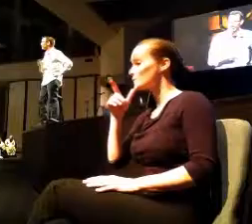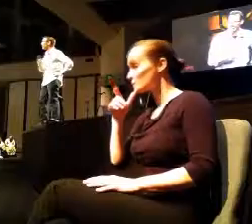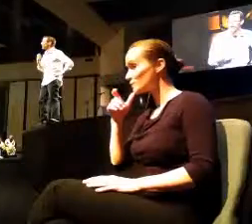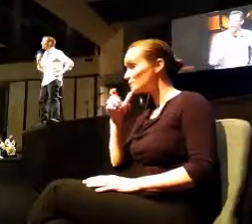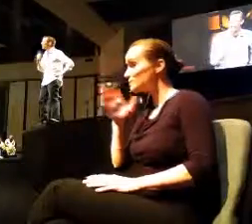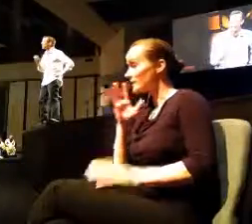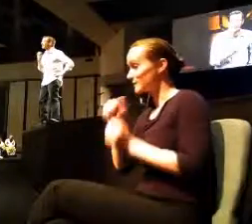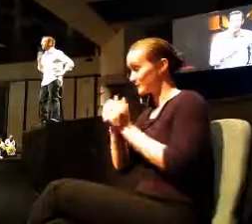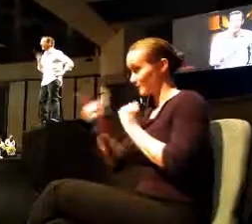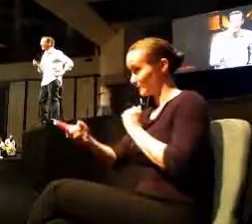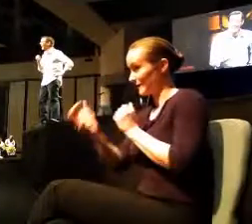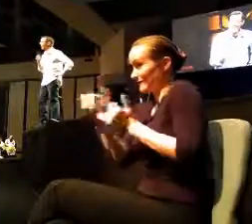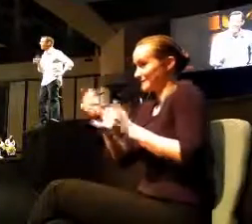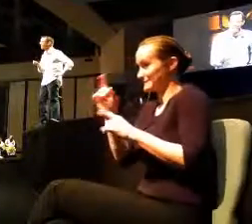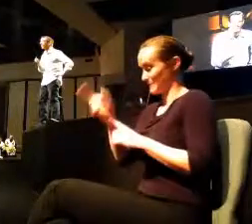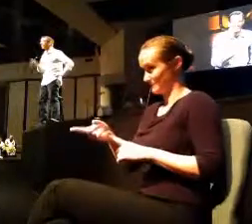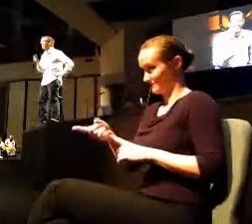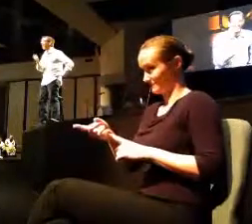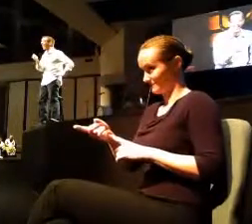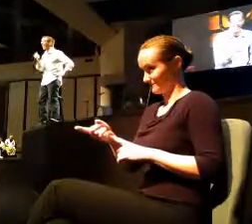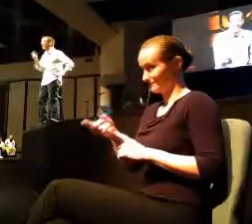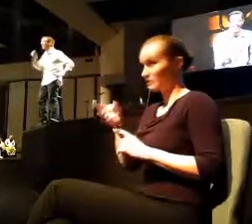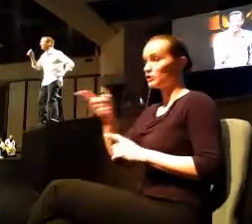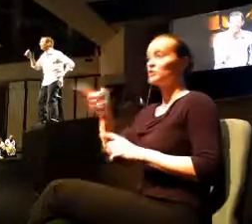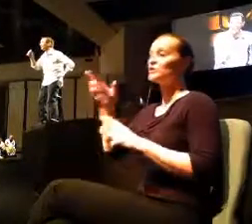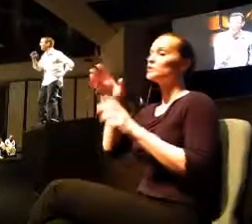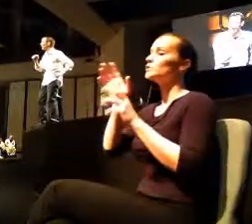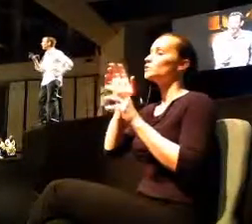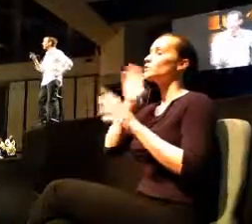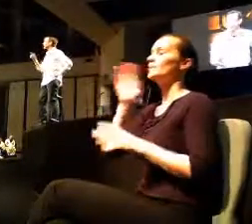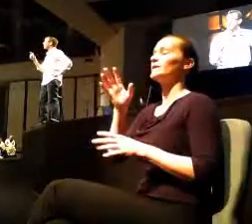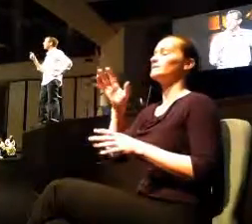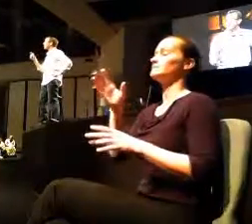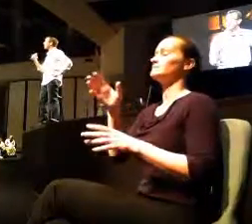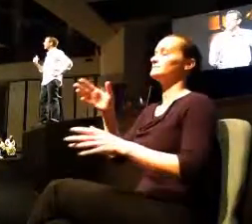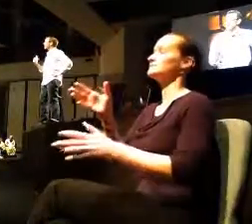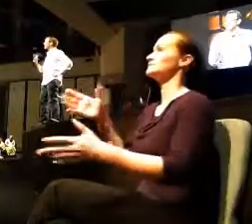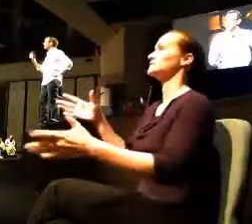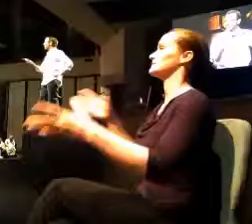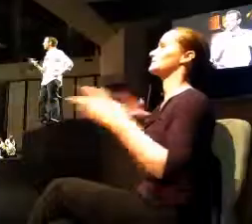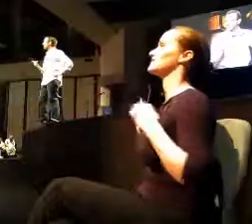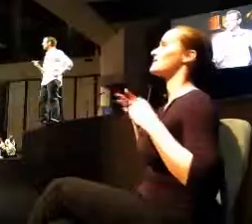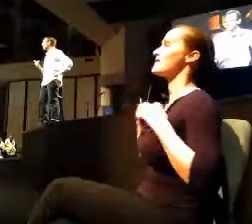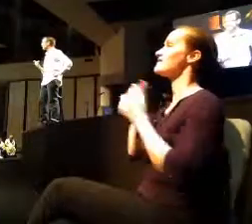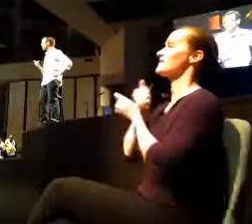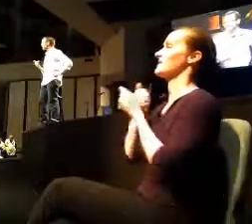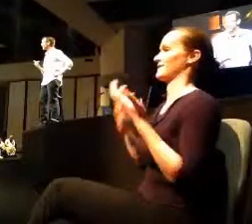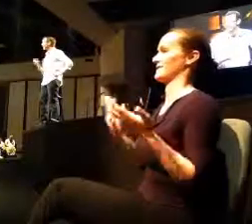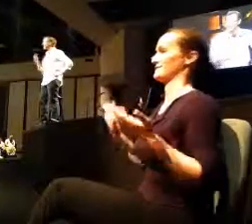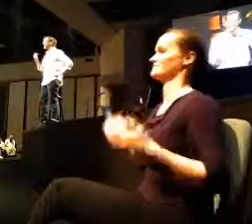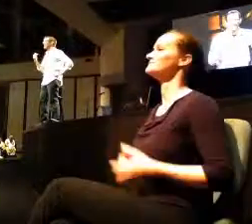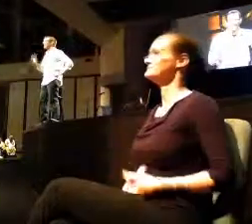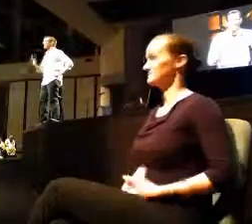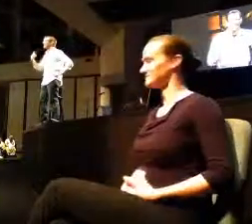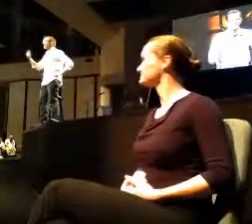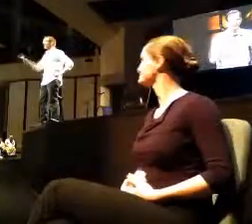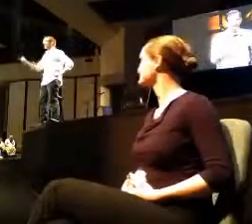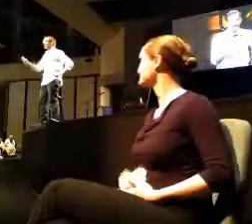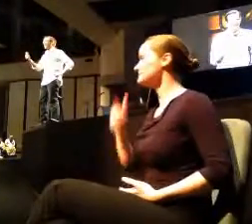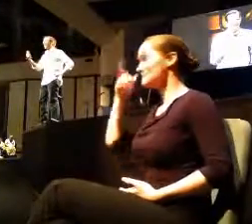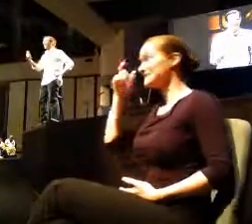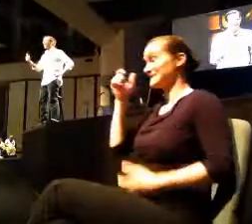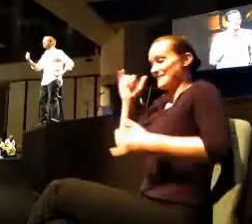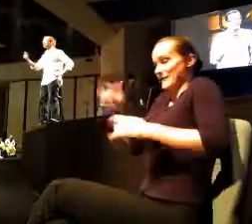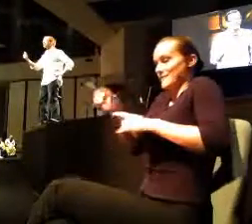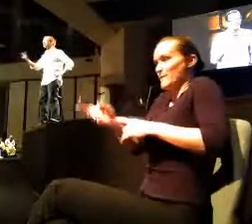this moment, you would take everything I have if you knew. Because of course, what Jesus understands in this moment is he is